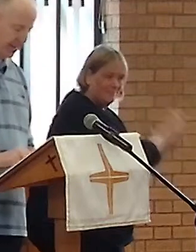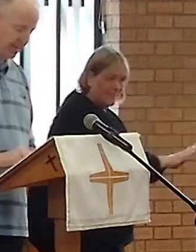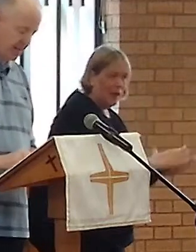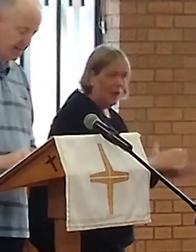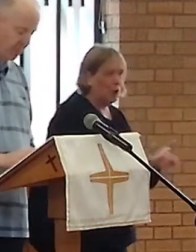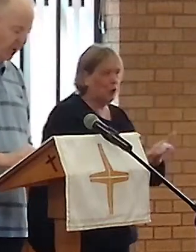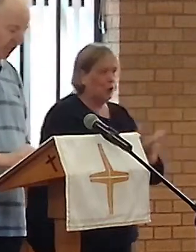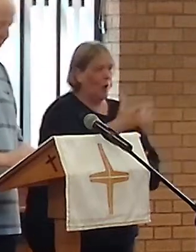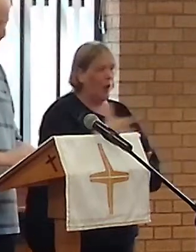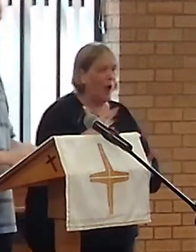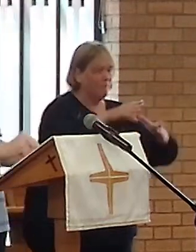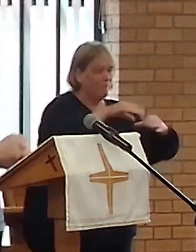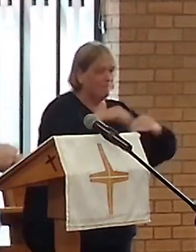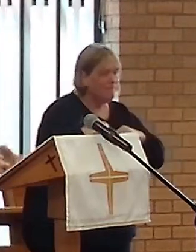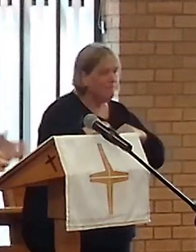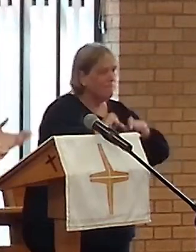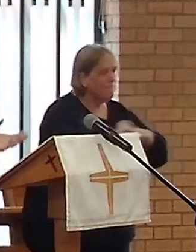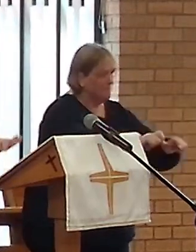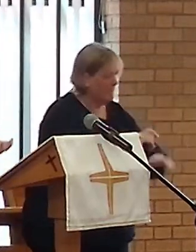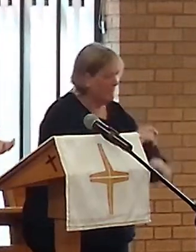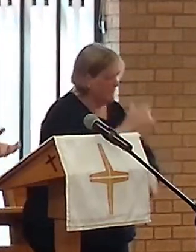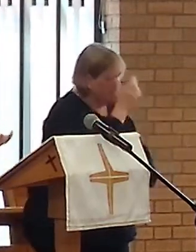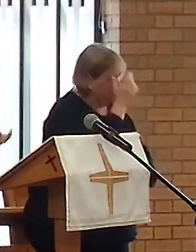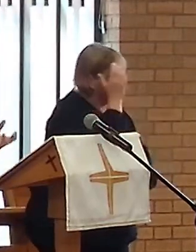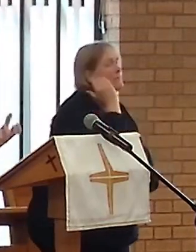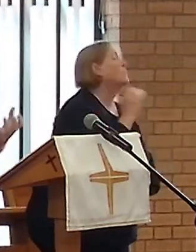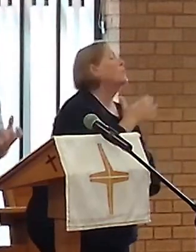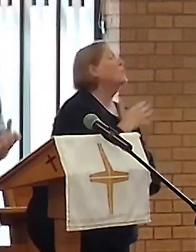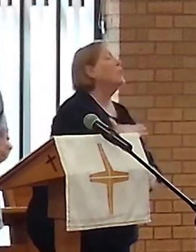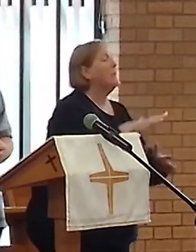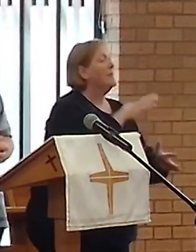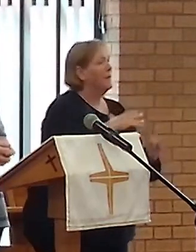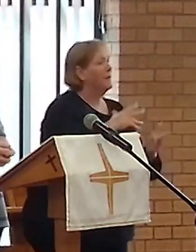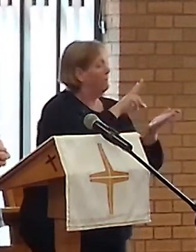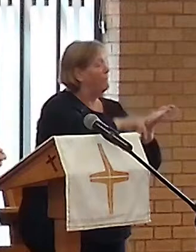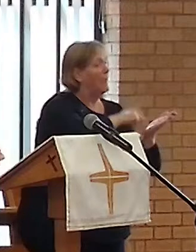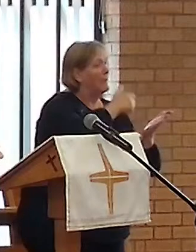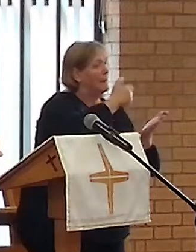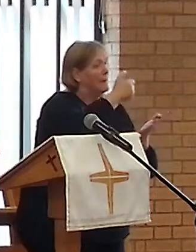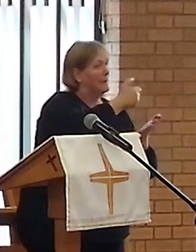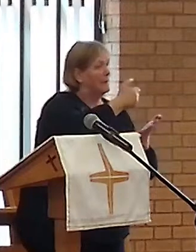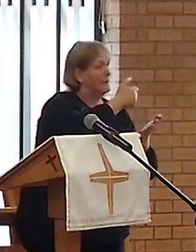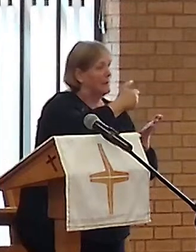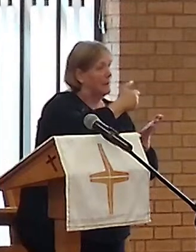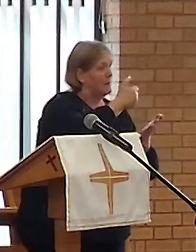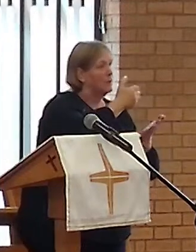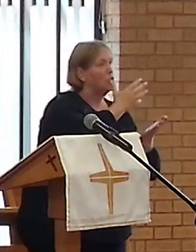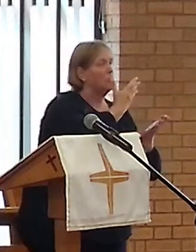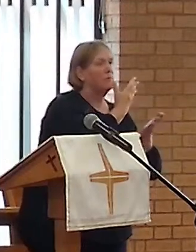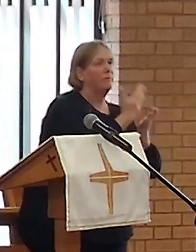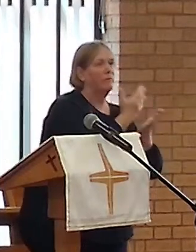As he says in Romans 6, we're to think differently. We're to count ourselves dead to sin.